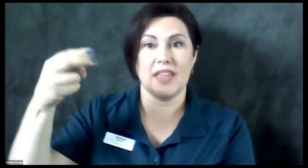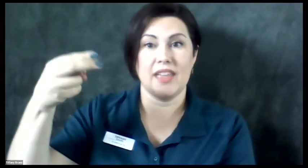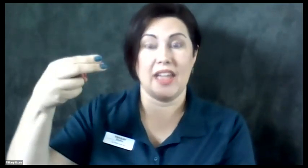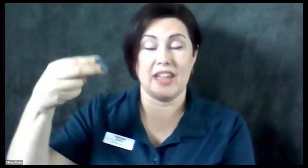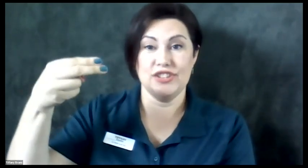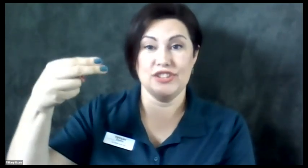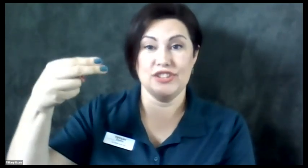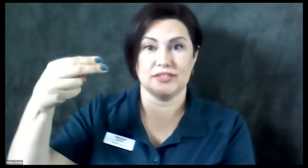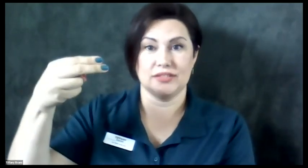H